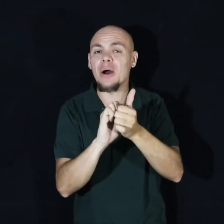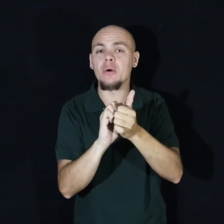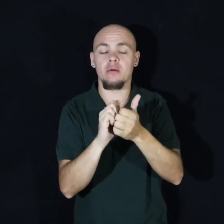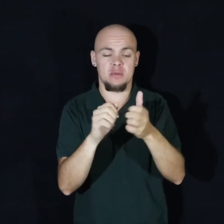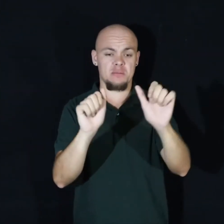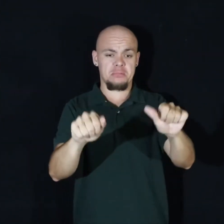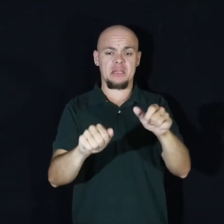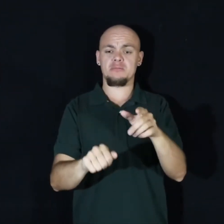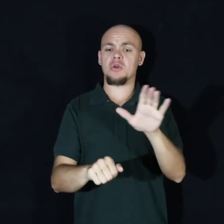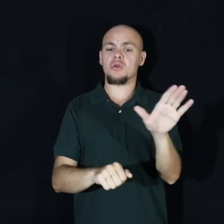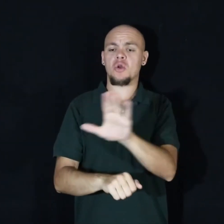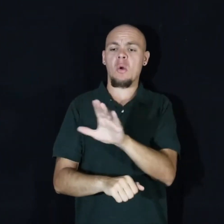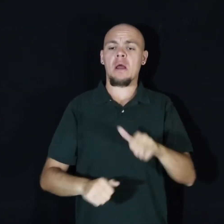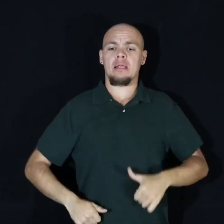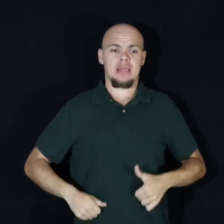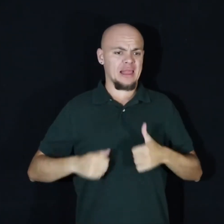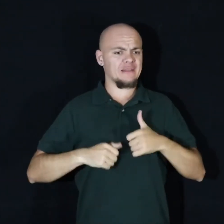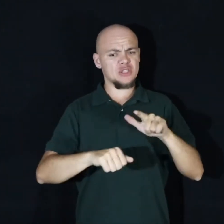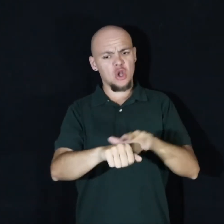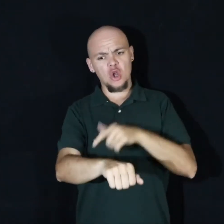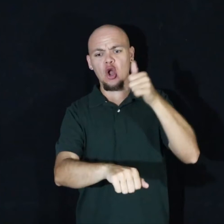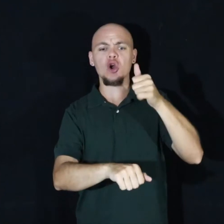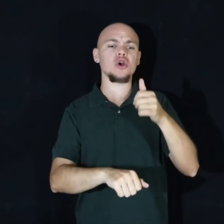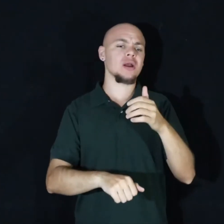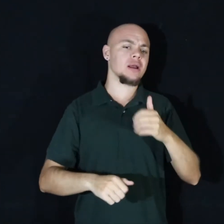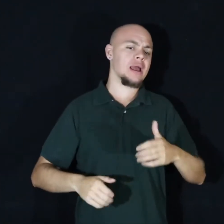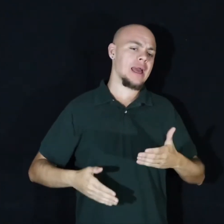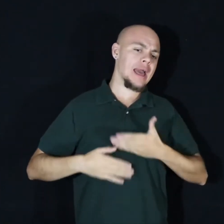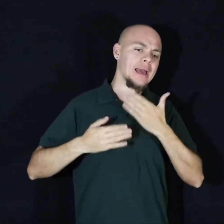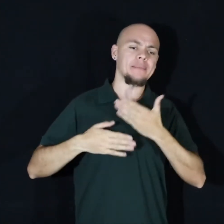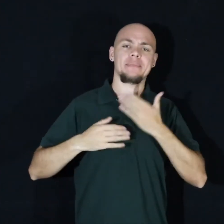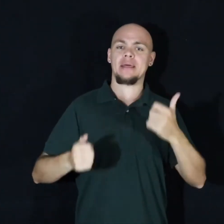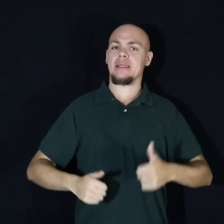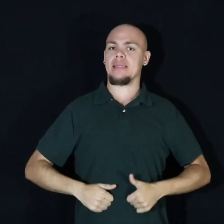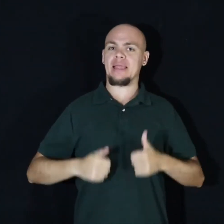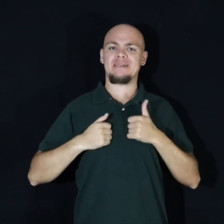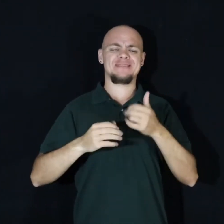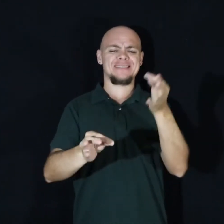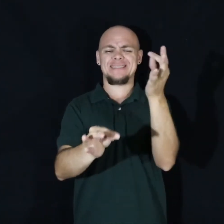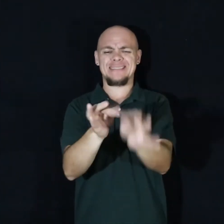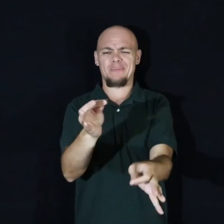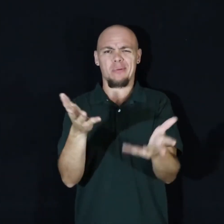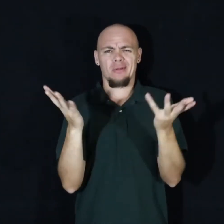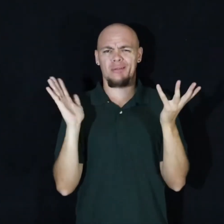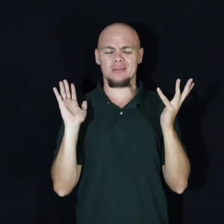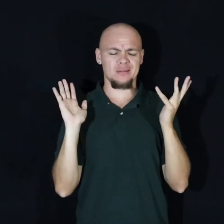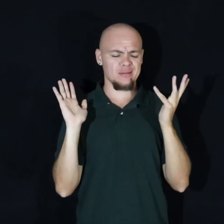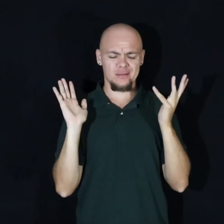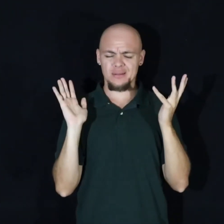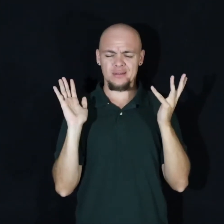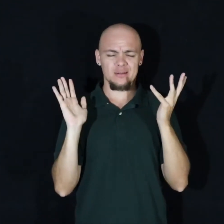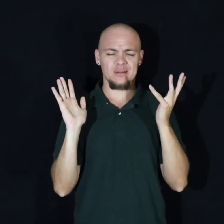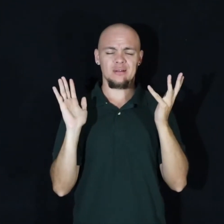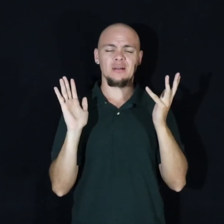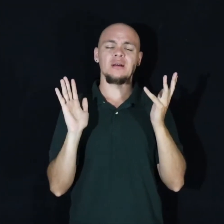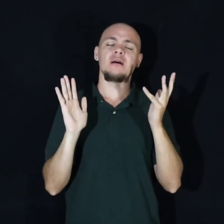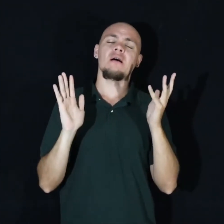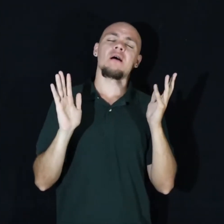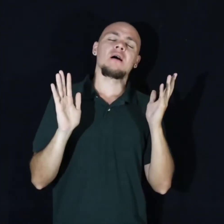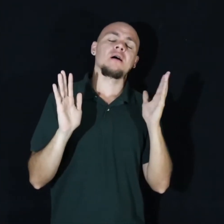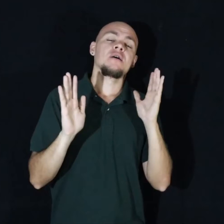them by providing them the ability to have longer and happier lives. It's just that